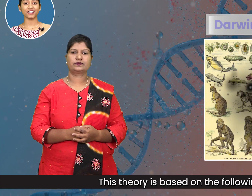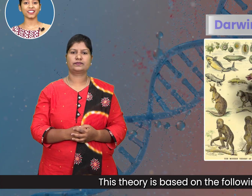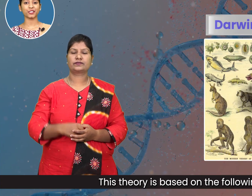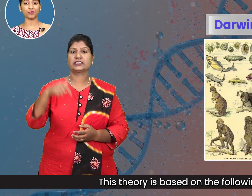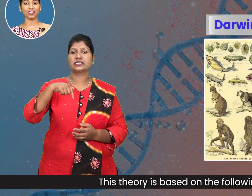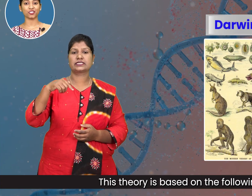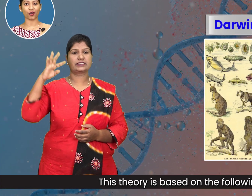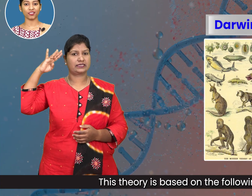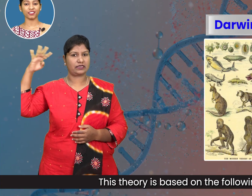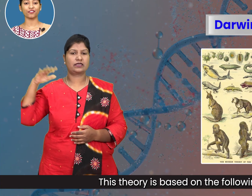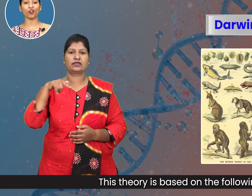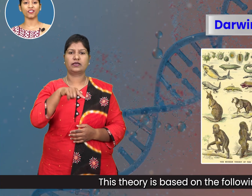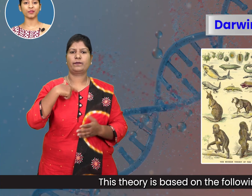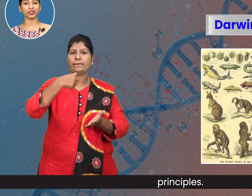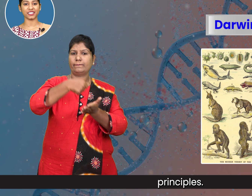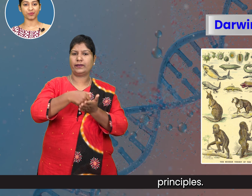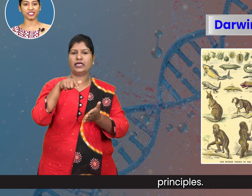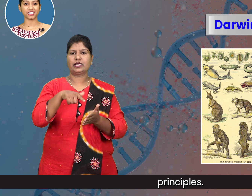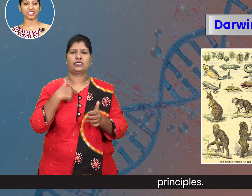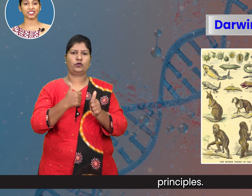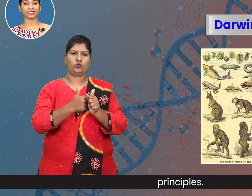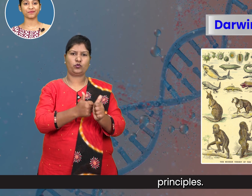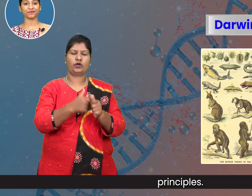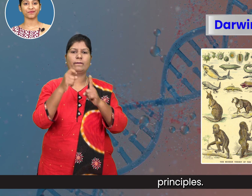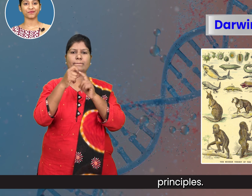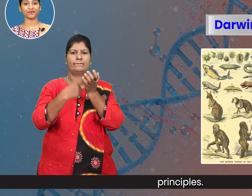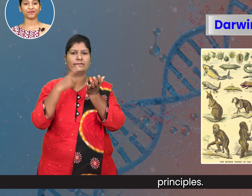This theory is based on the following principles.